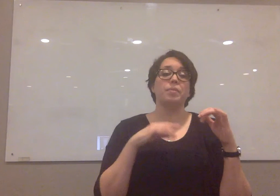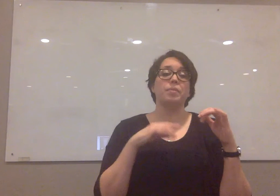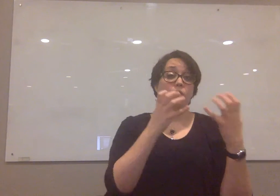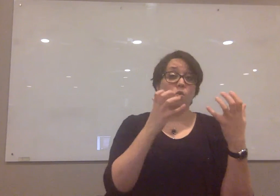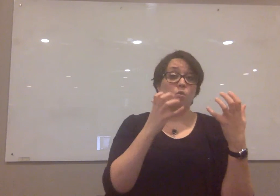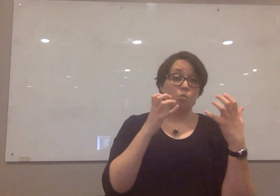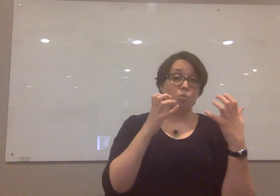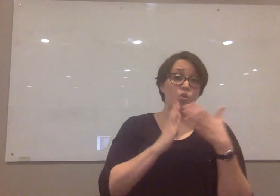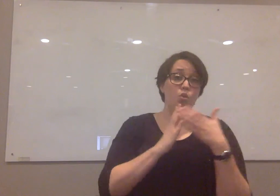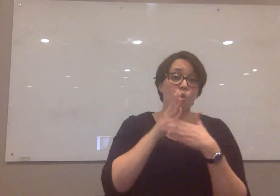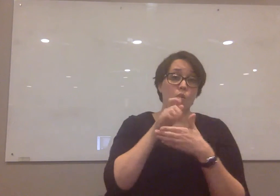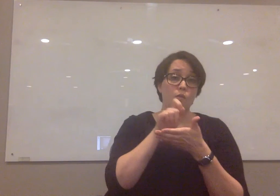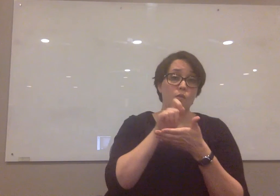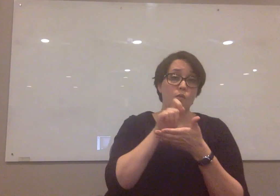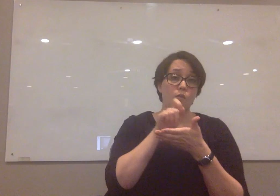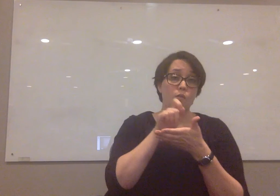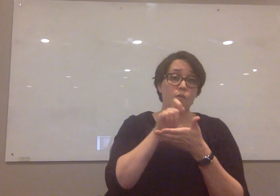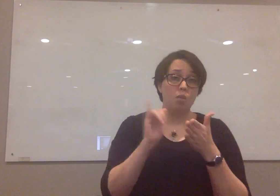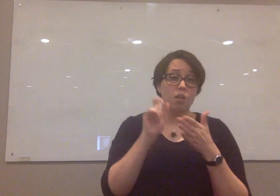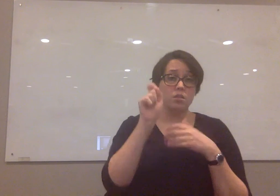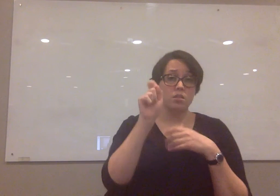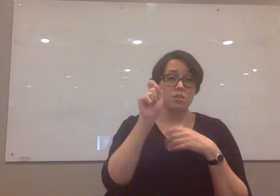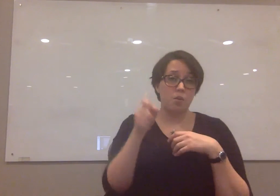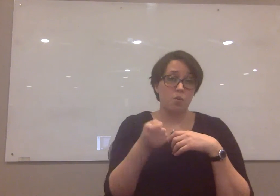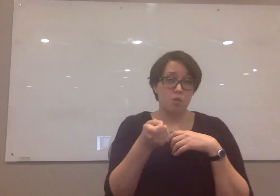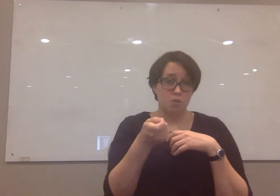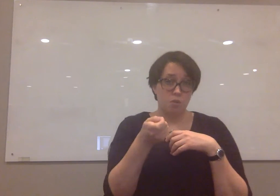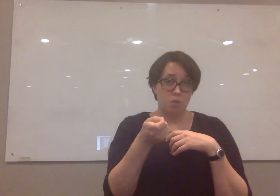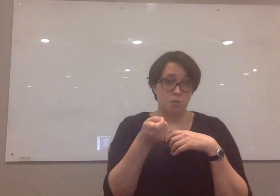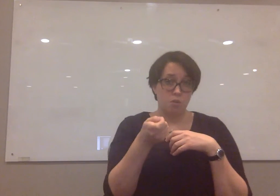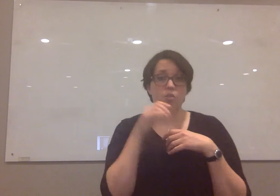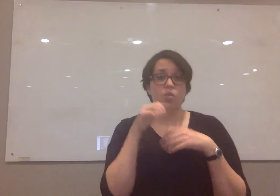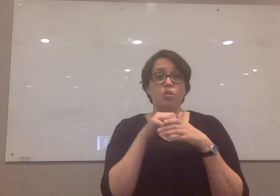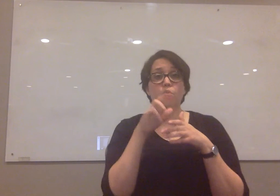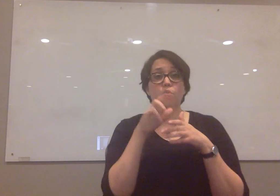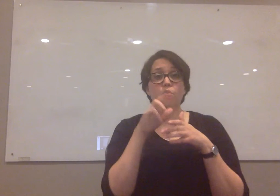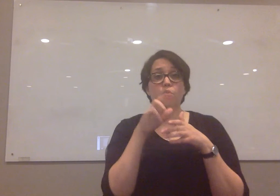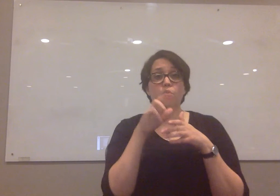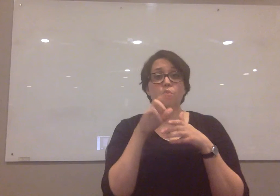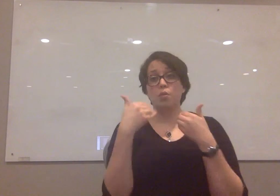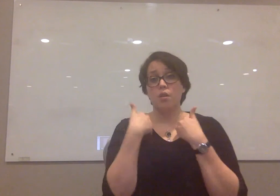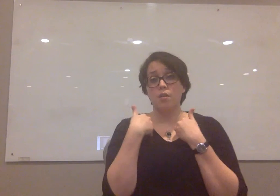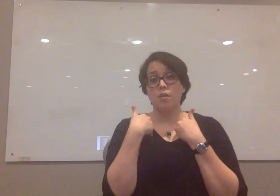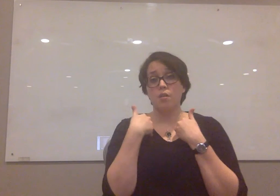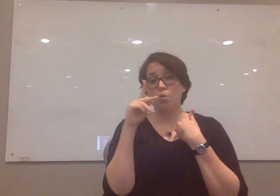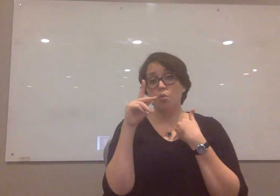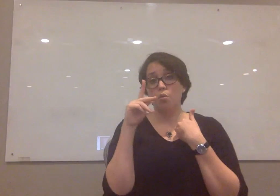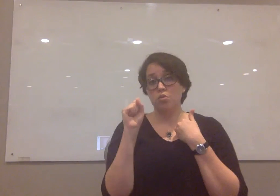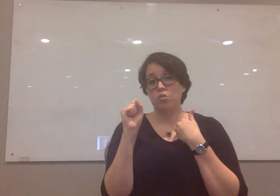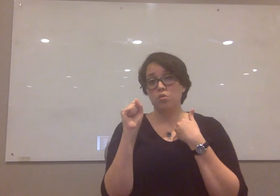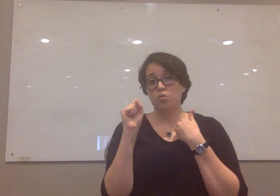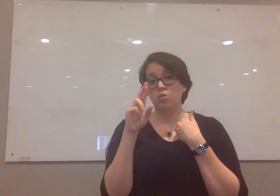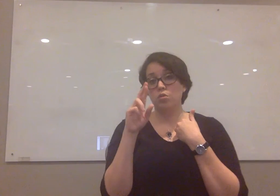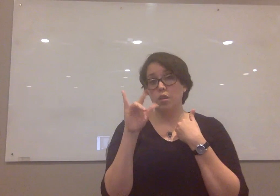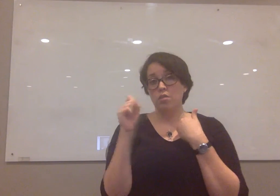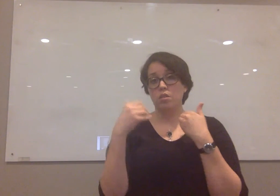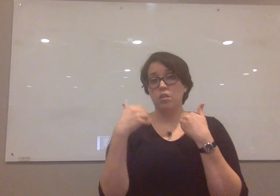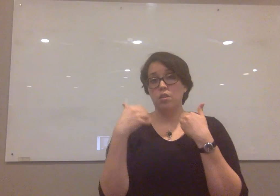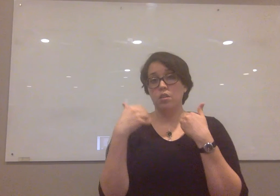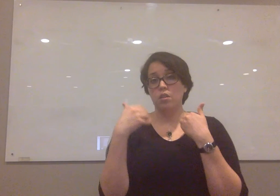overridable semicolon, right? Like where, like in Ruby, you've got hooks, or at least Rails, you've got hooks everywhere, right? So imagine